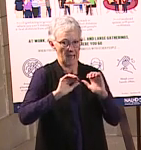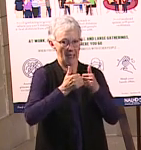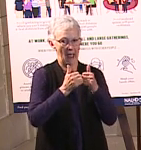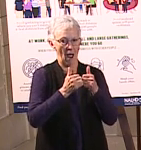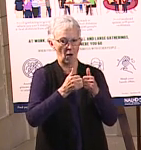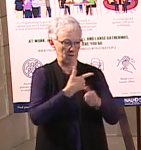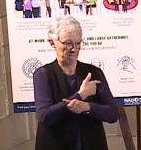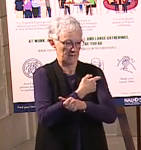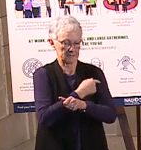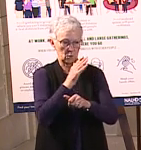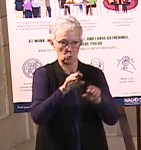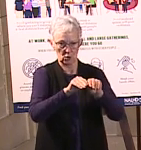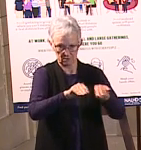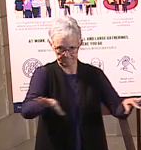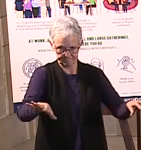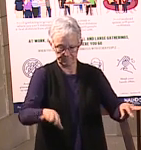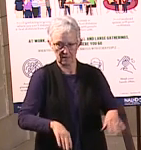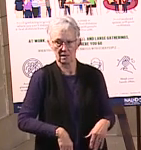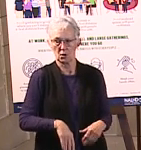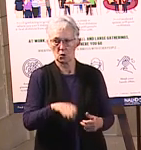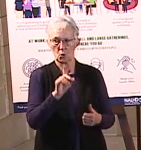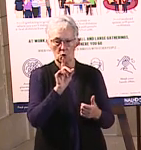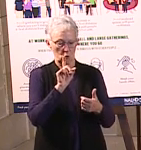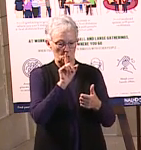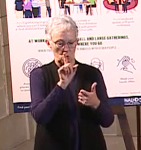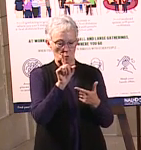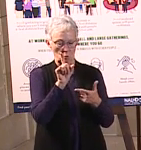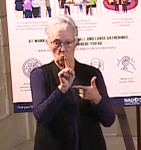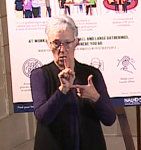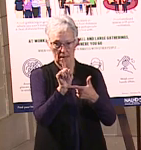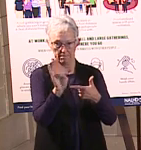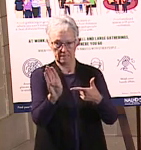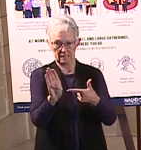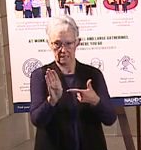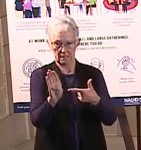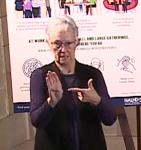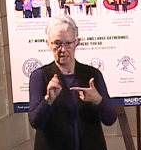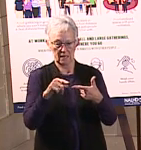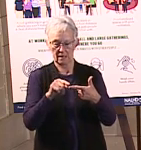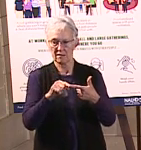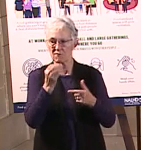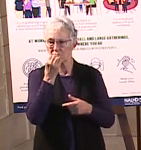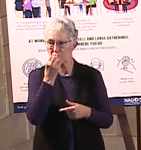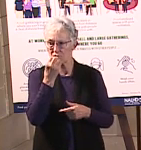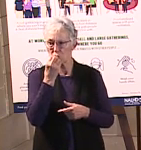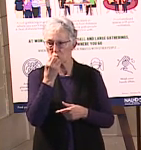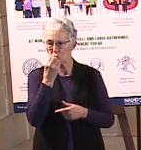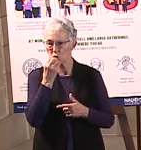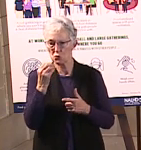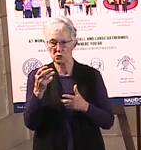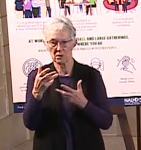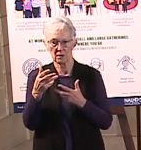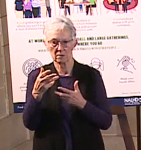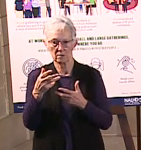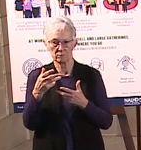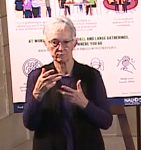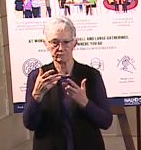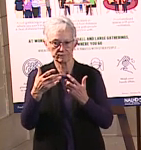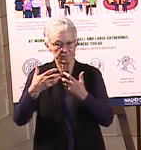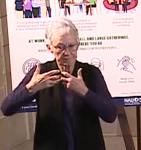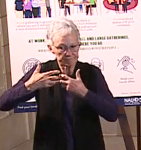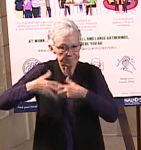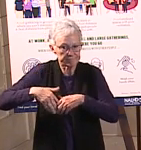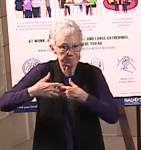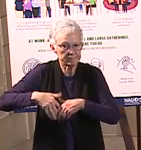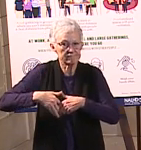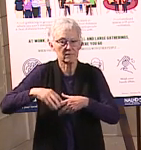Phase 1B, you've got food processing workers being part of that. And has any local public health department